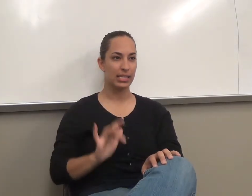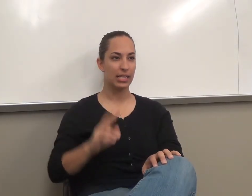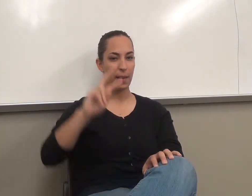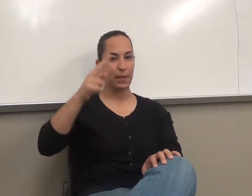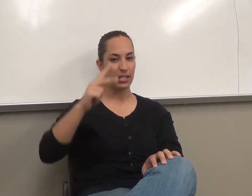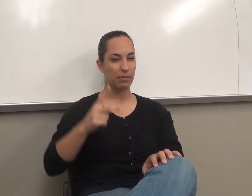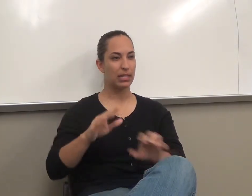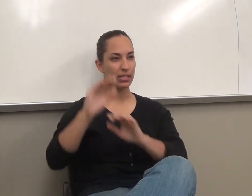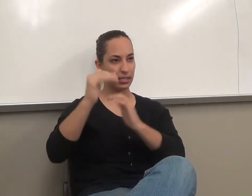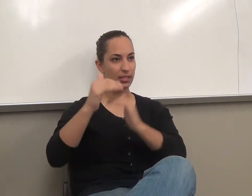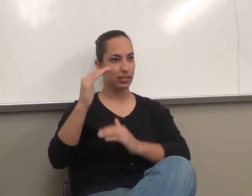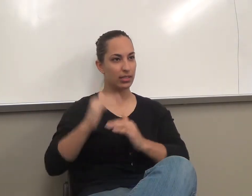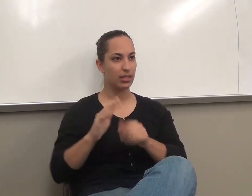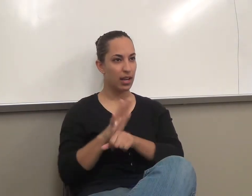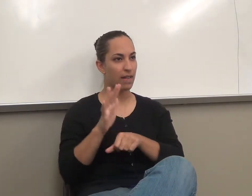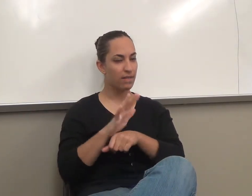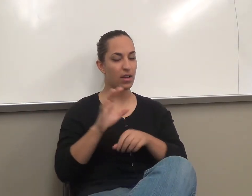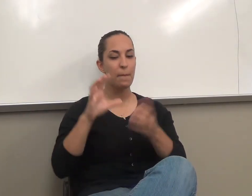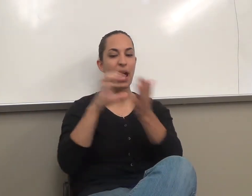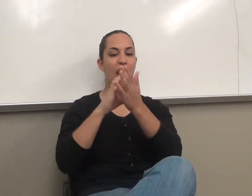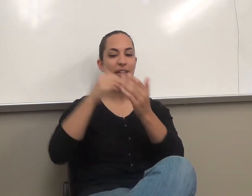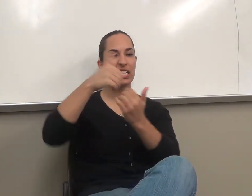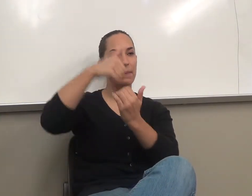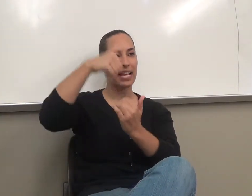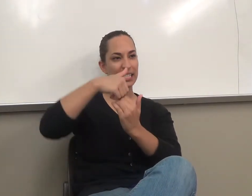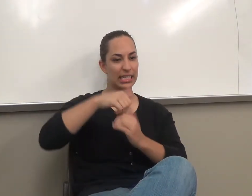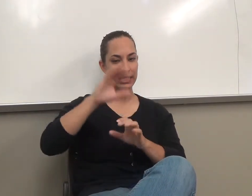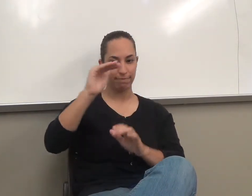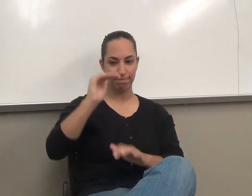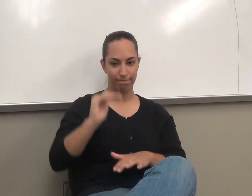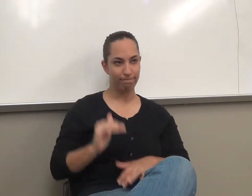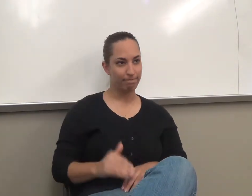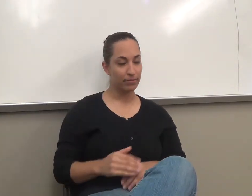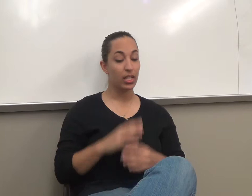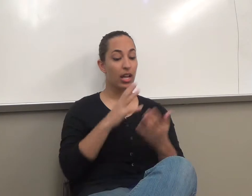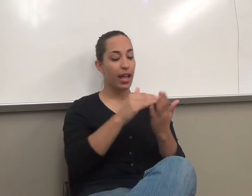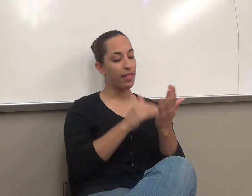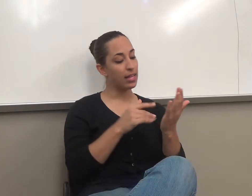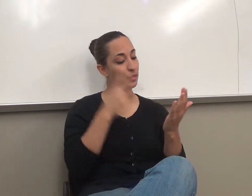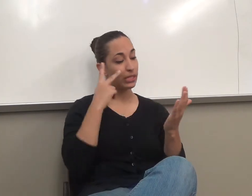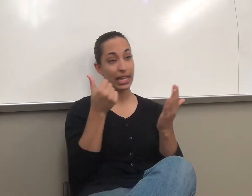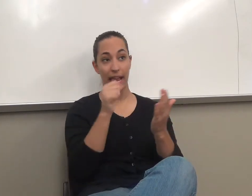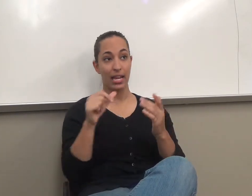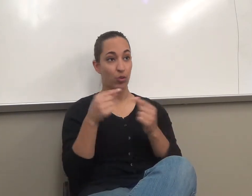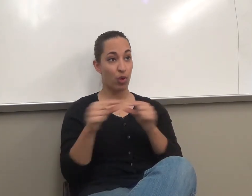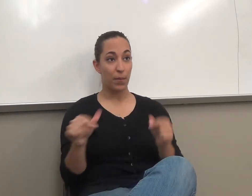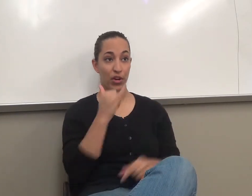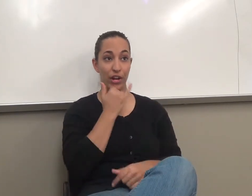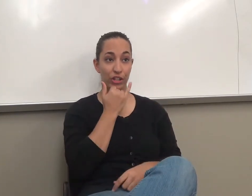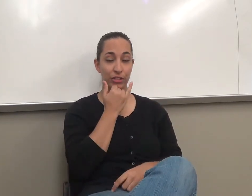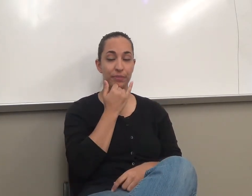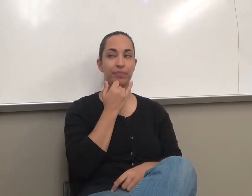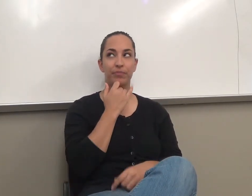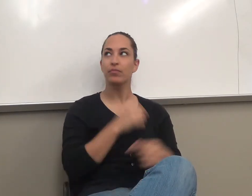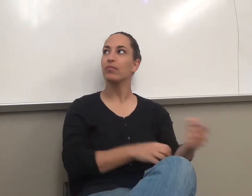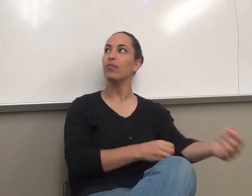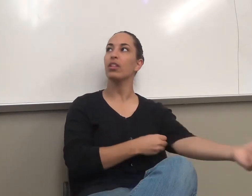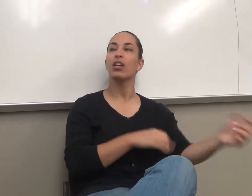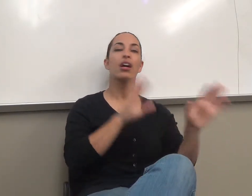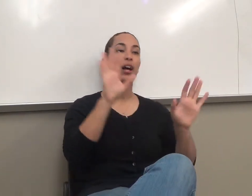talk about the paragraph spacing, okay? And do you see any grammar errors? Here's the thing about this. I know that you're not going to be able to go